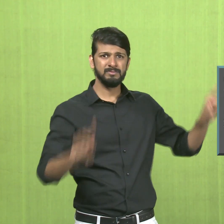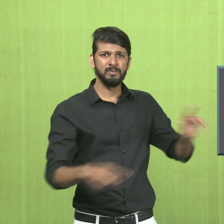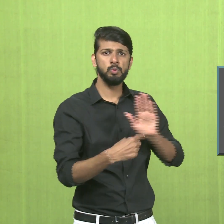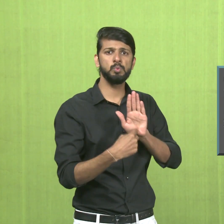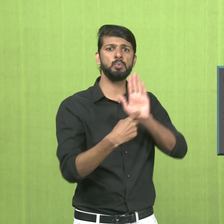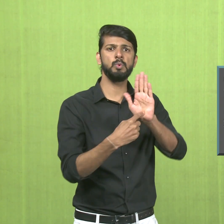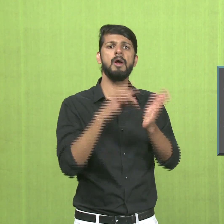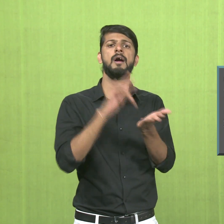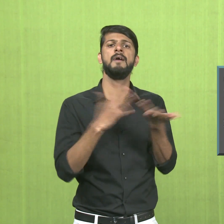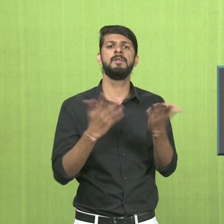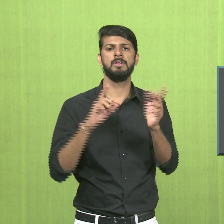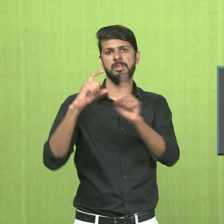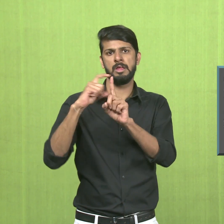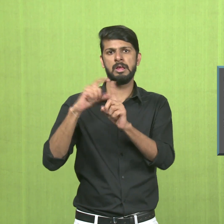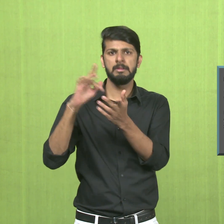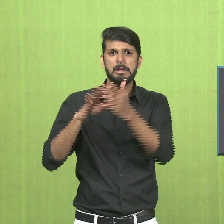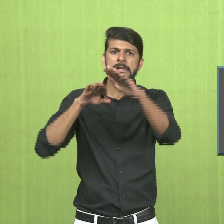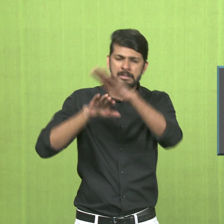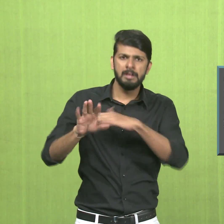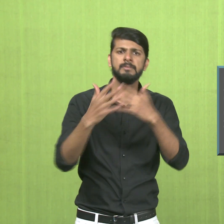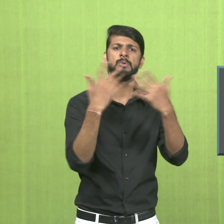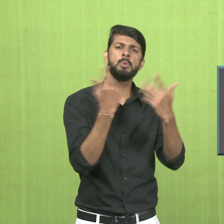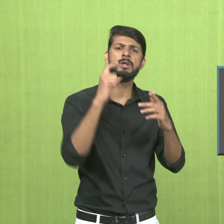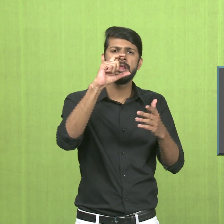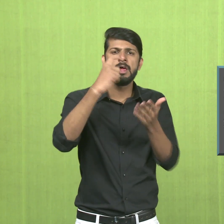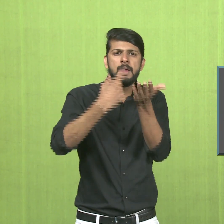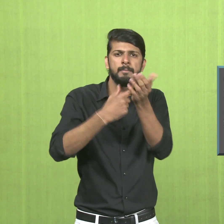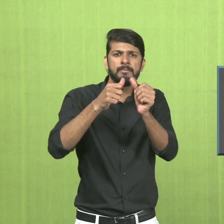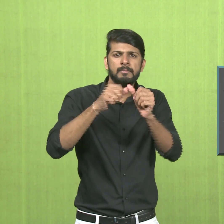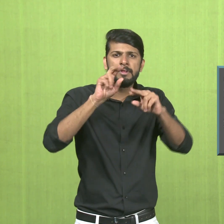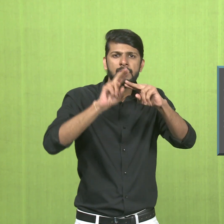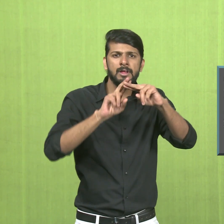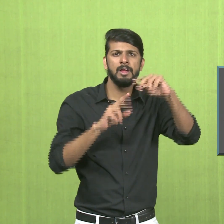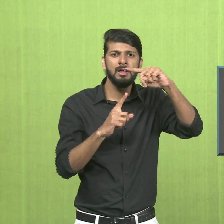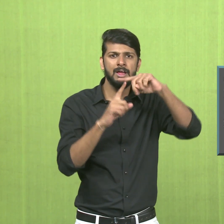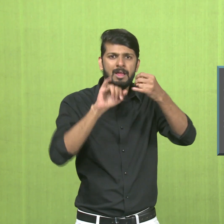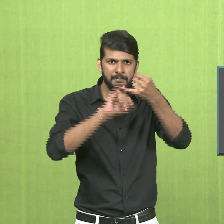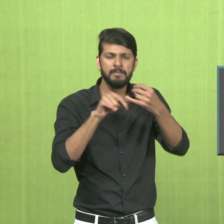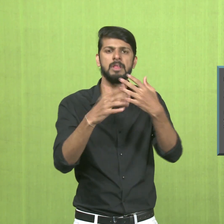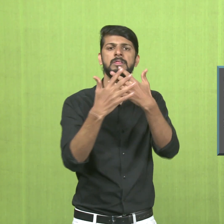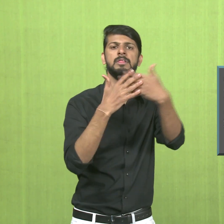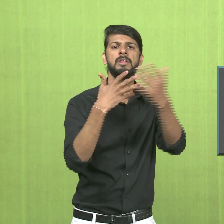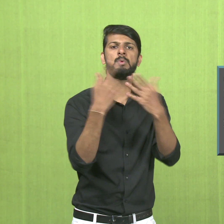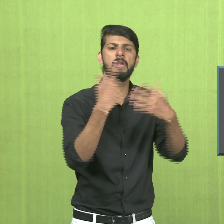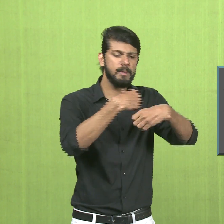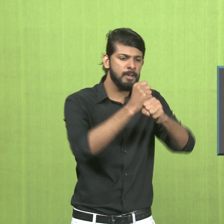and this collection is in New Delhi at the Crafts Museum.